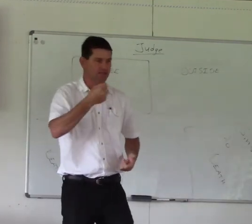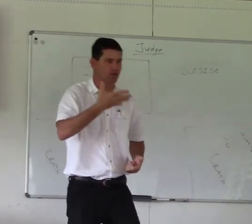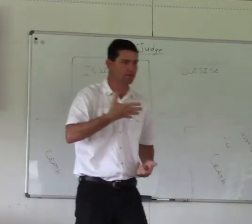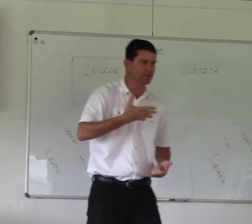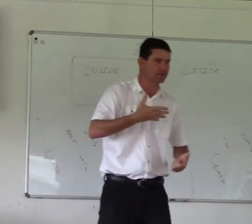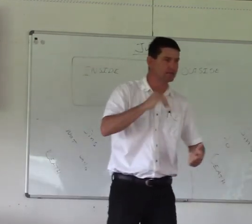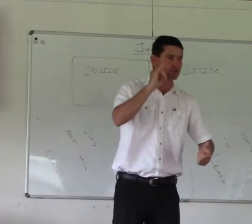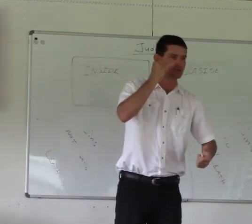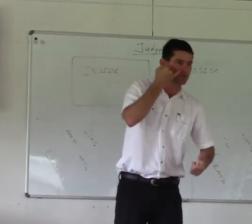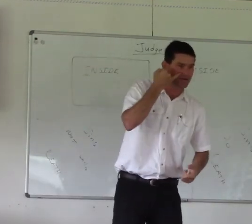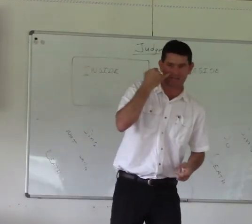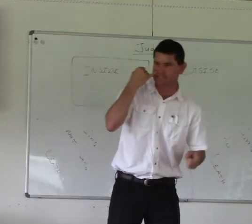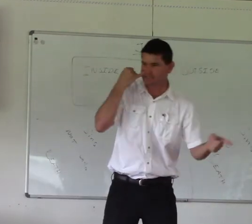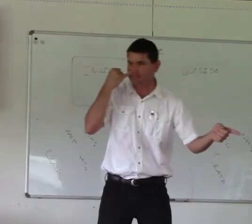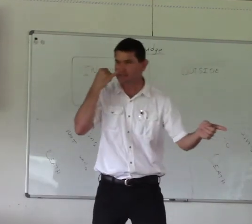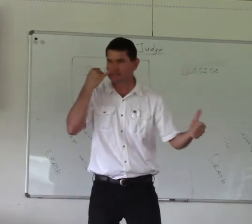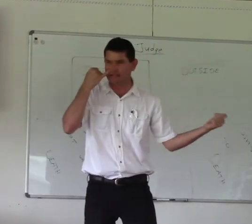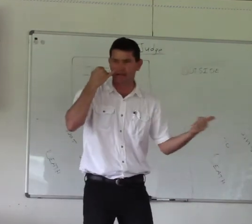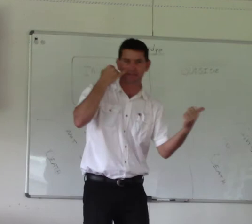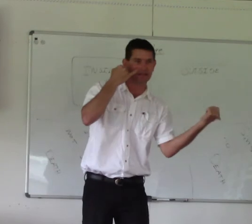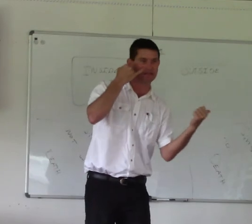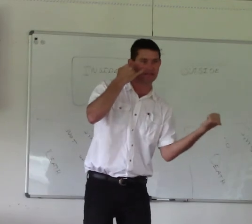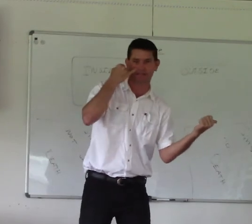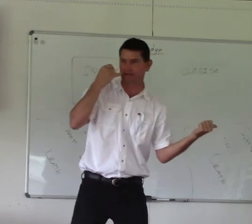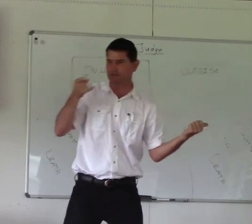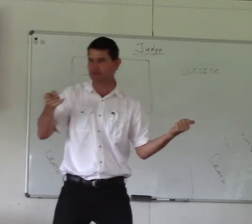Tell me. Judas. There.